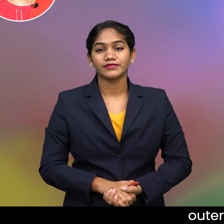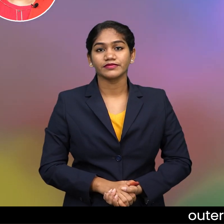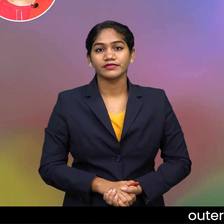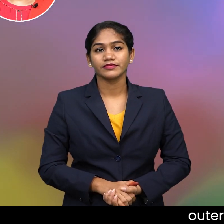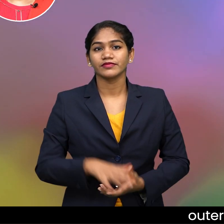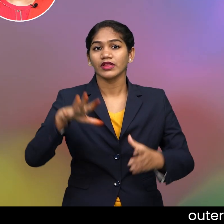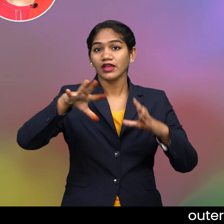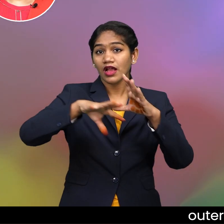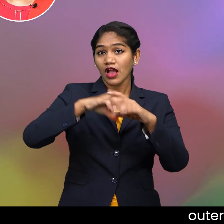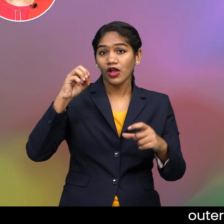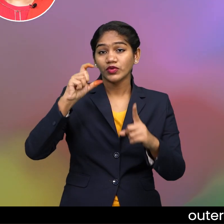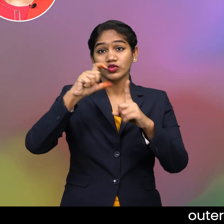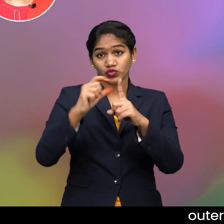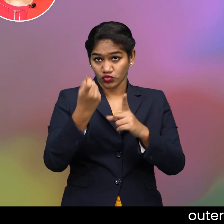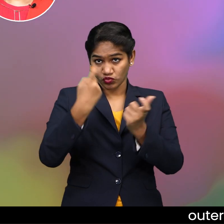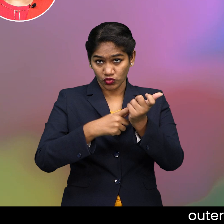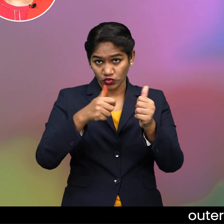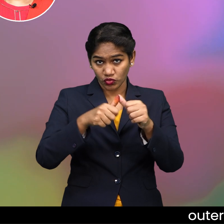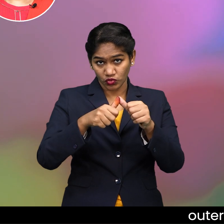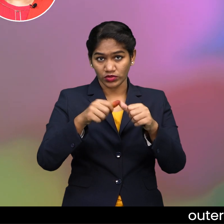outer dura mater,